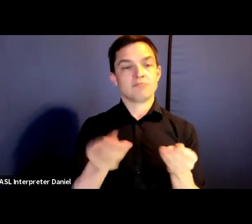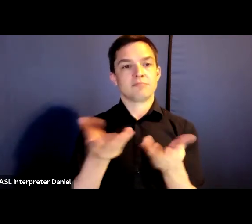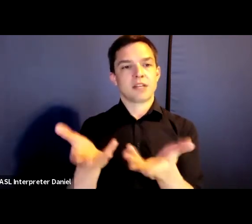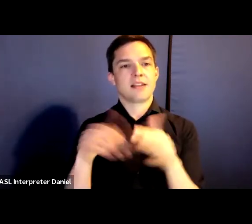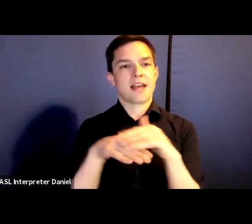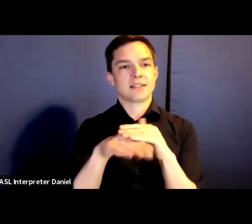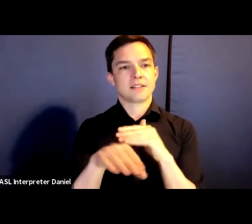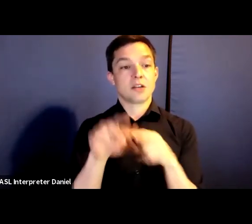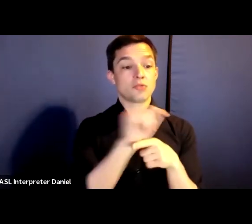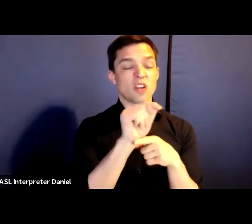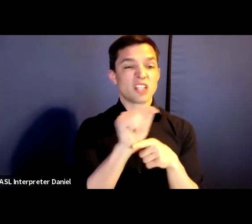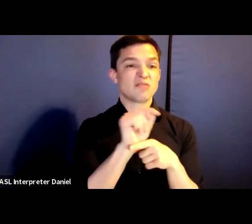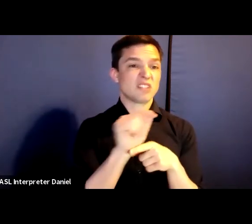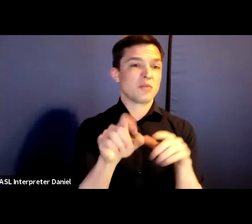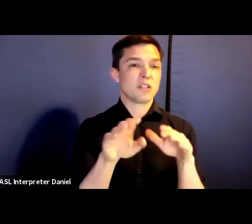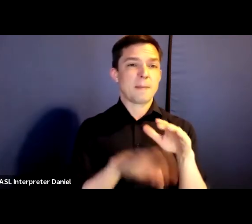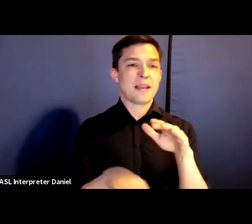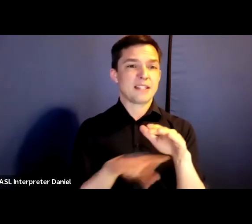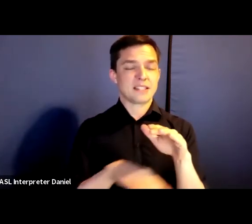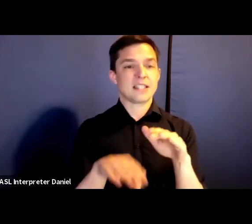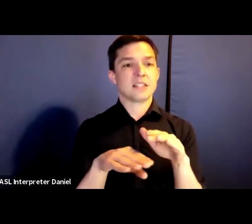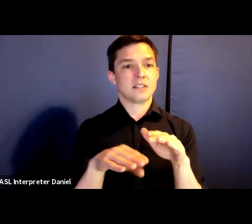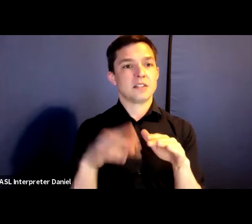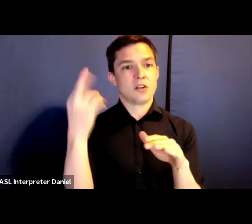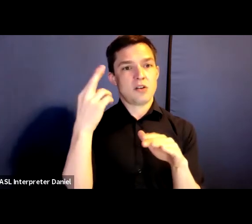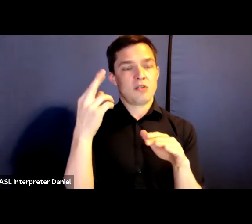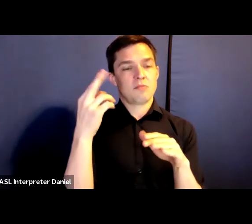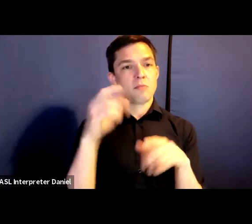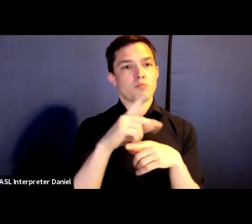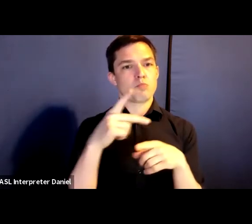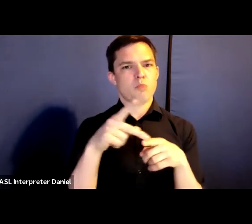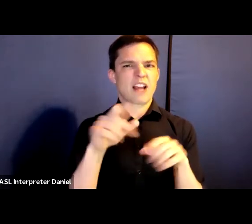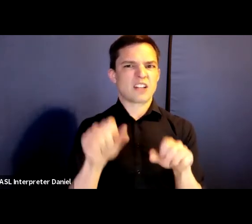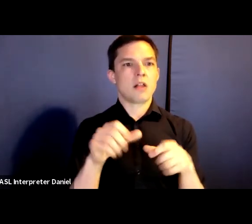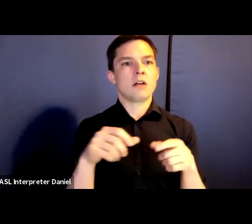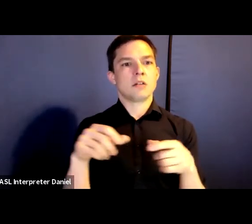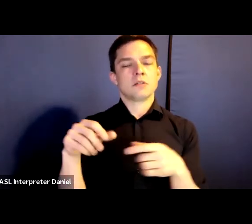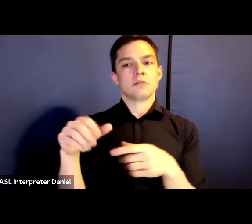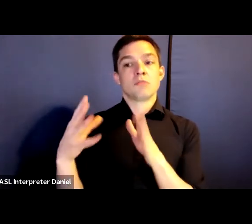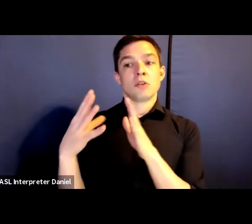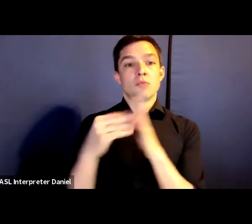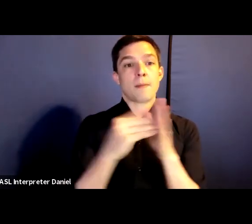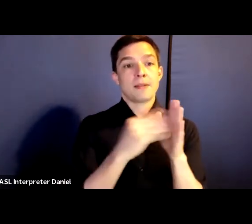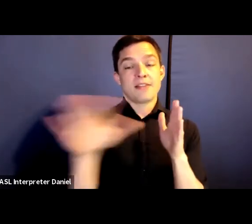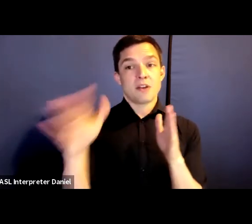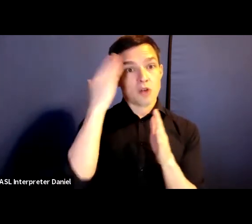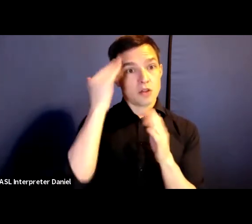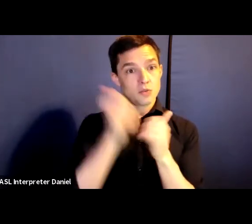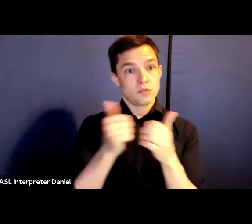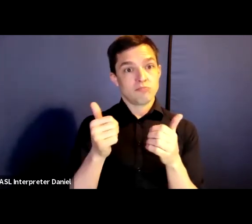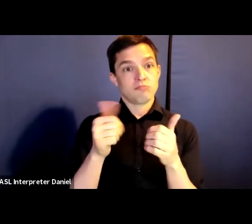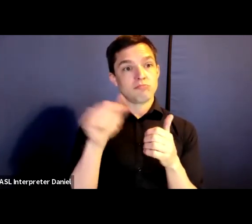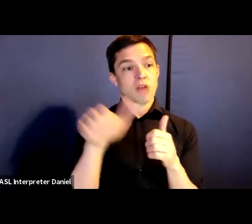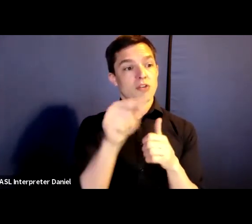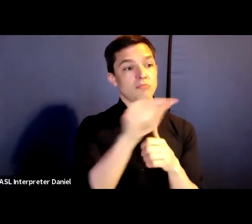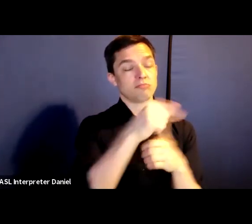was essentially practical, so each participant had to replicate their knowledge with other young people with disability, thus creating